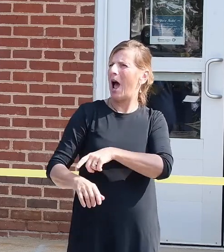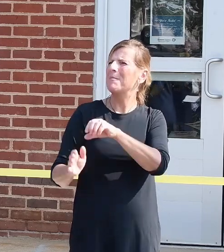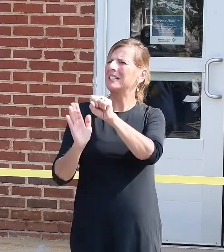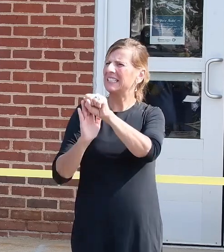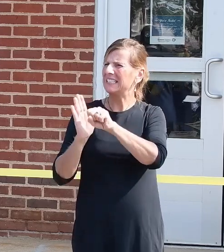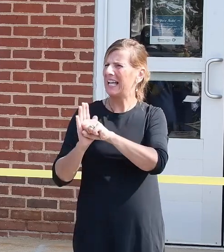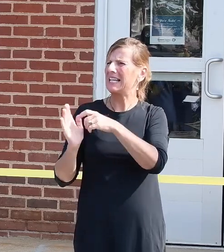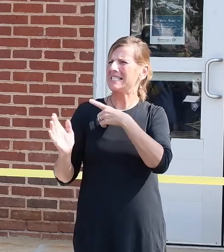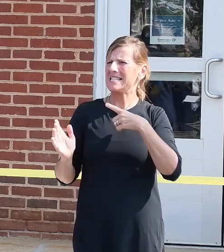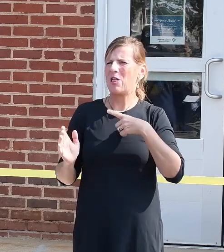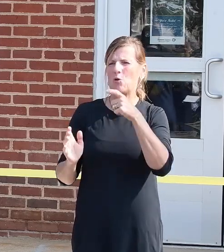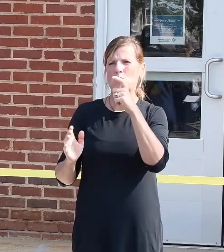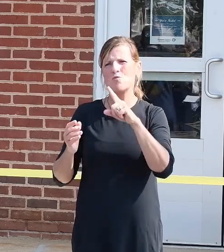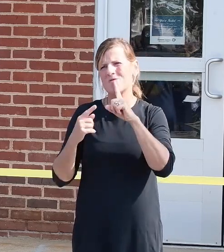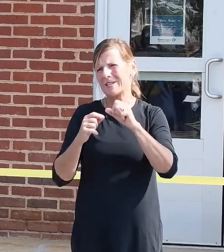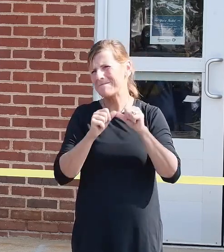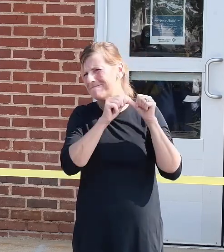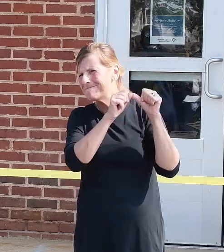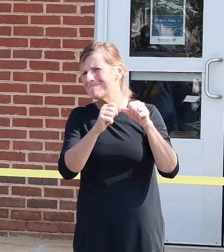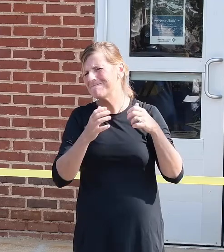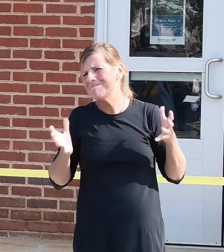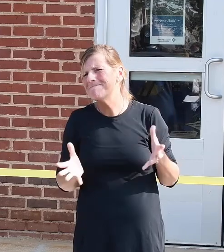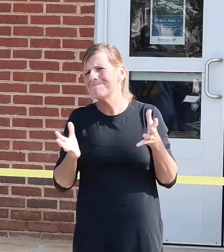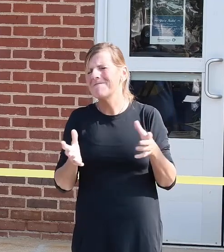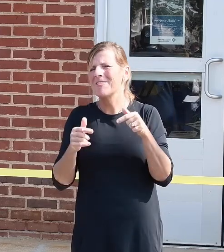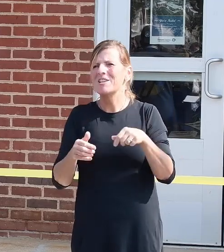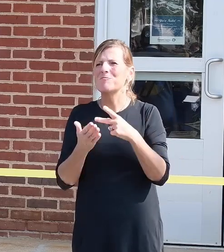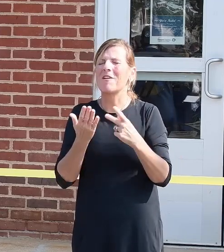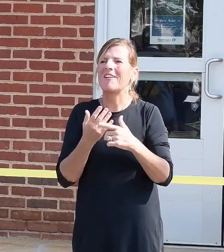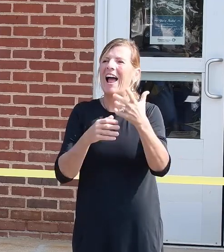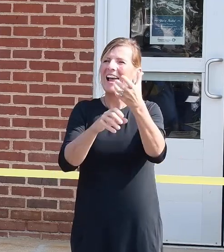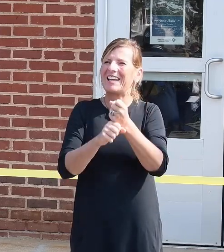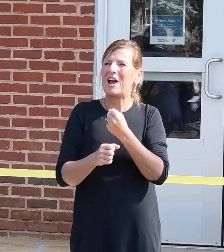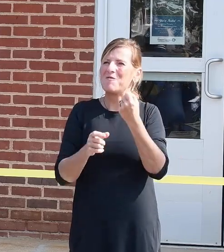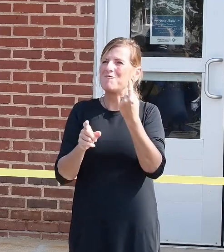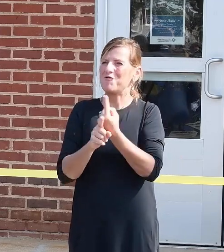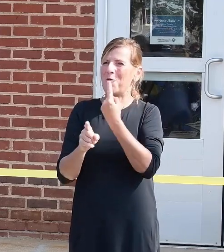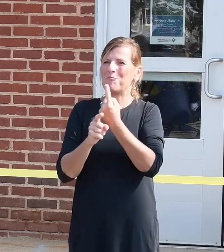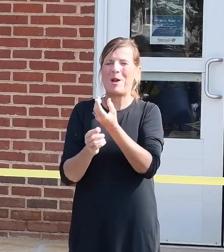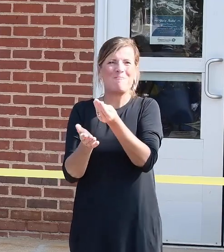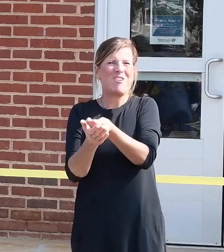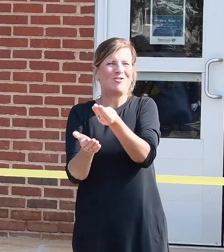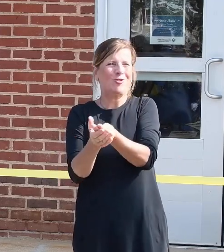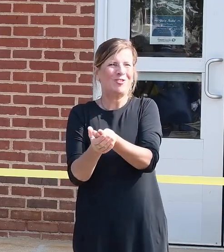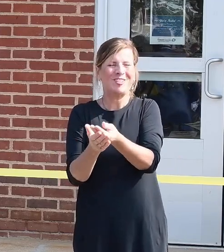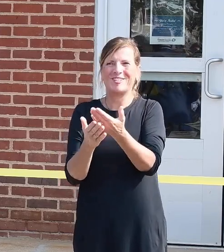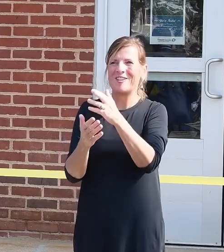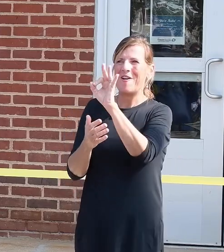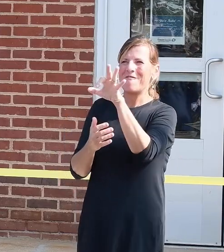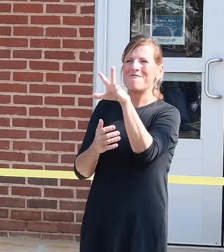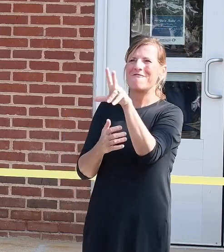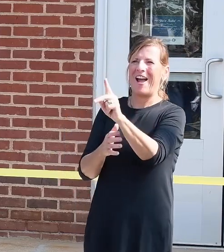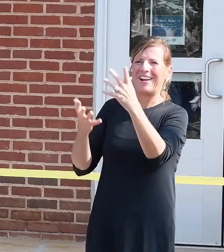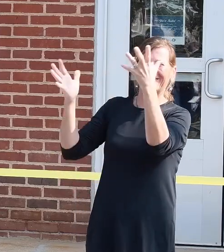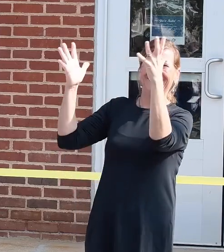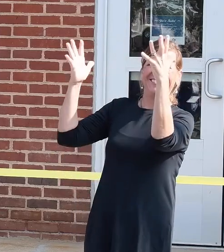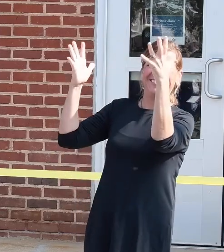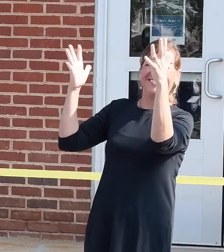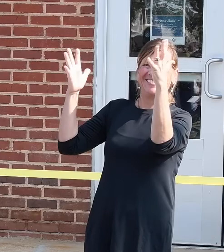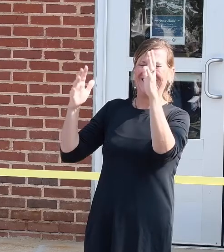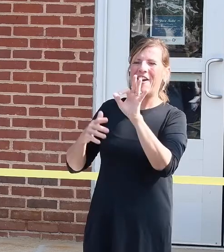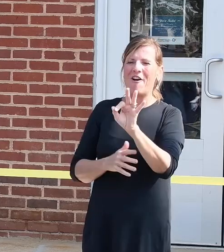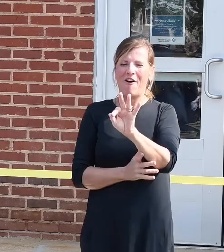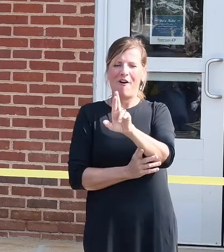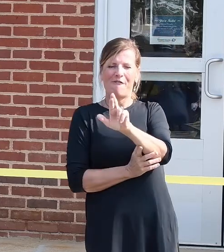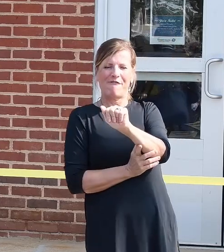this project and doing his part to help obtain the needed resources. Frank, I understand